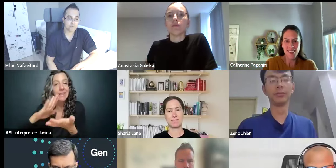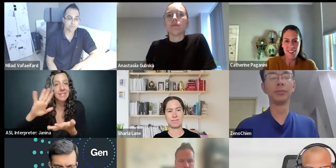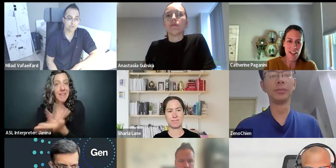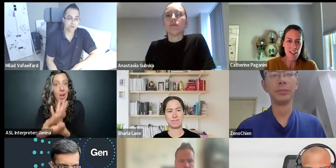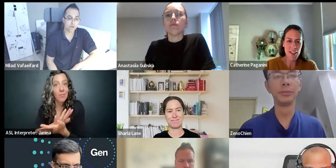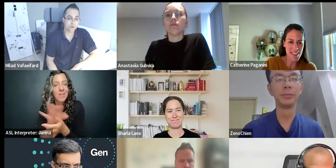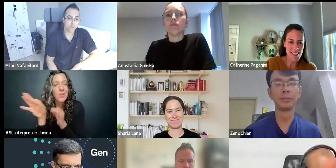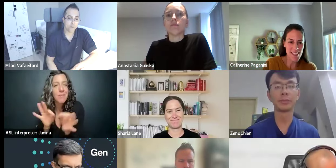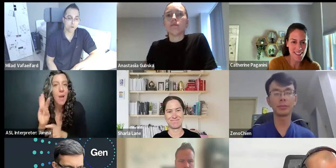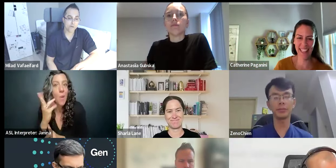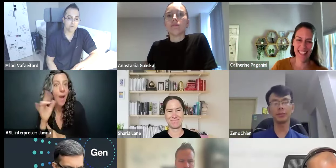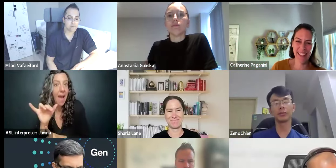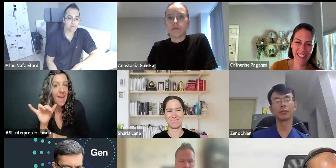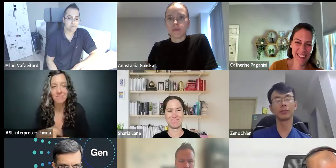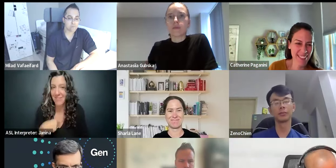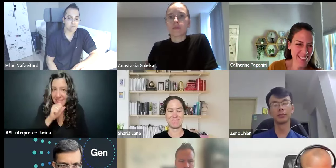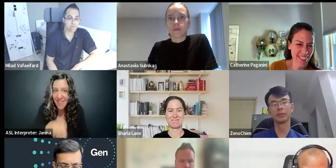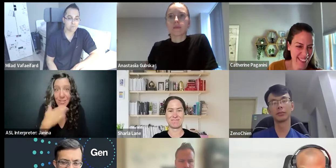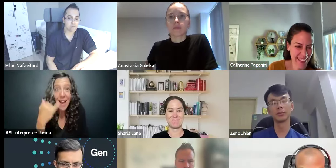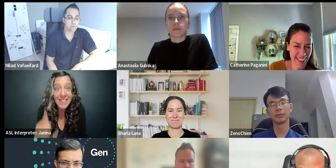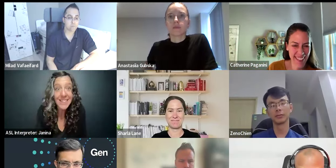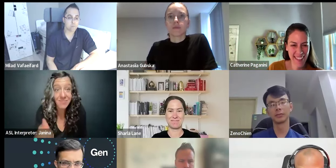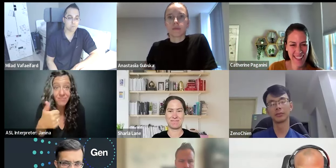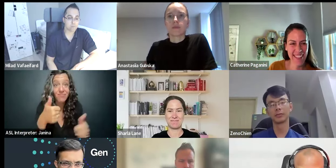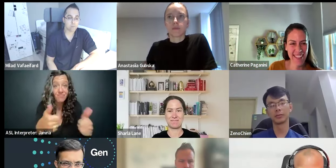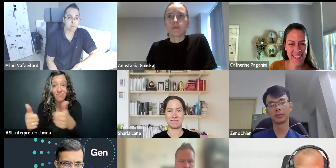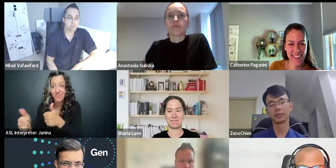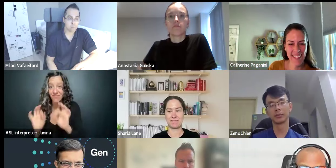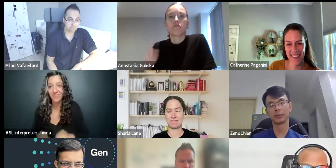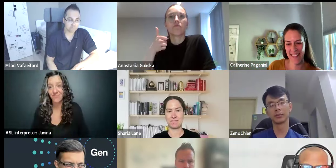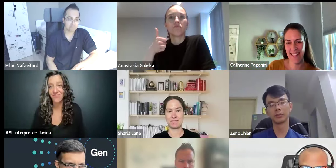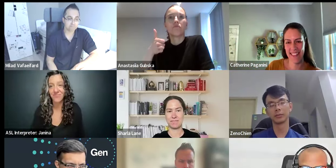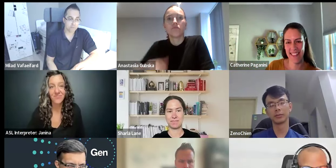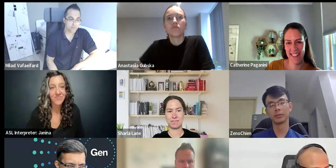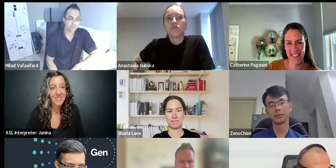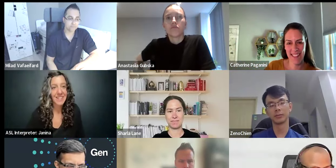that. Wow, actionable ideas. Cool.